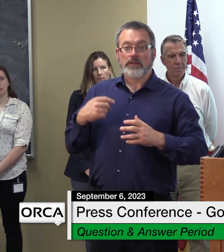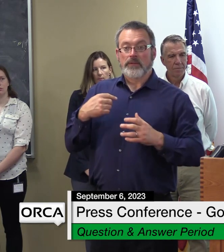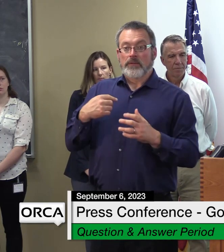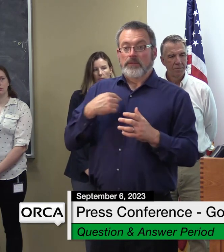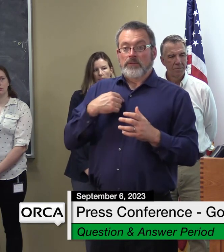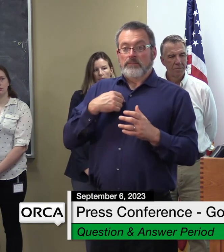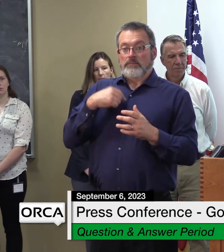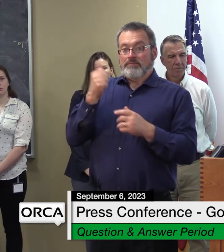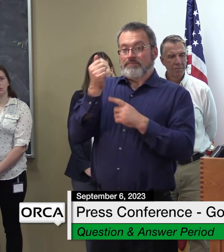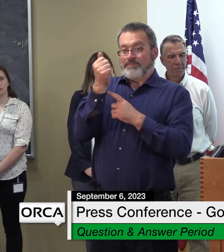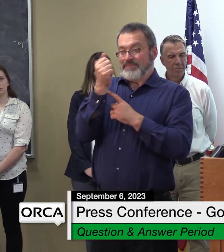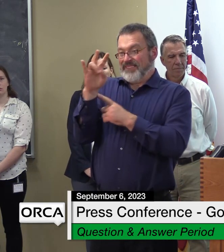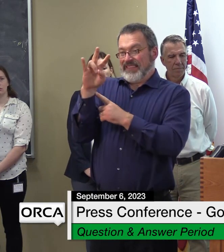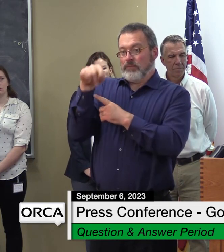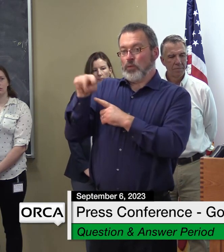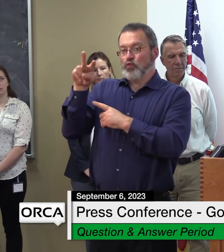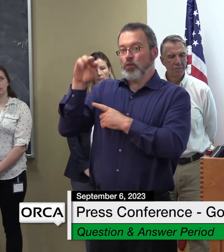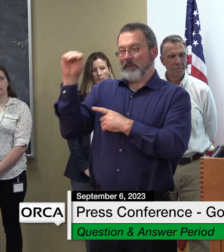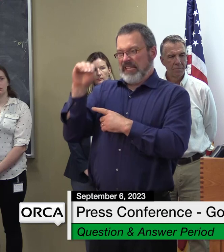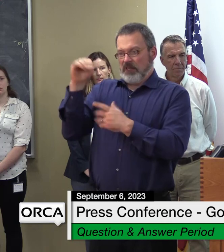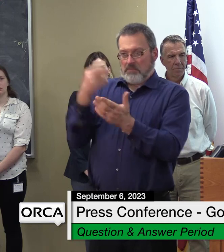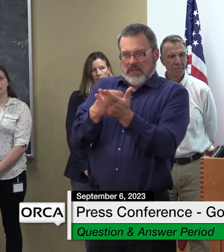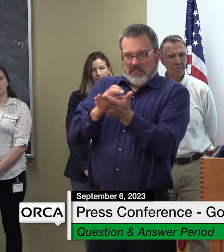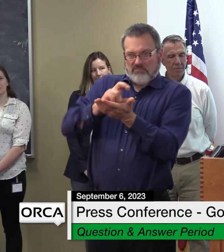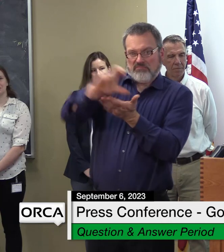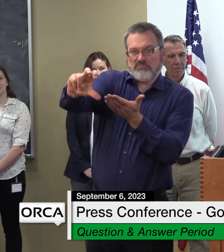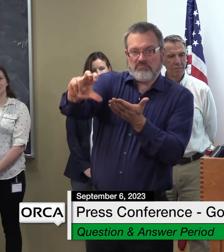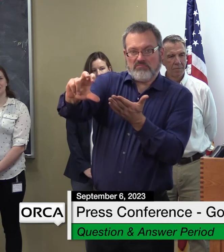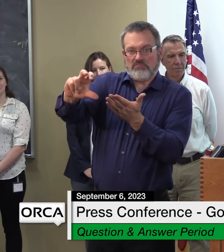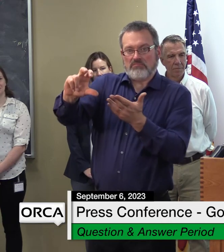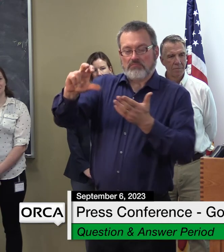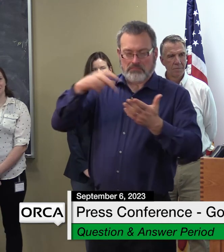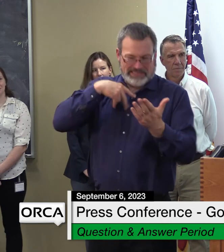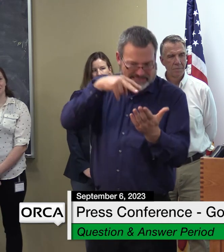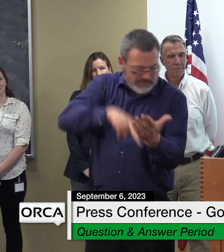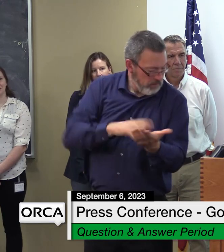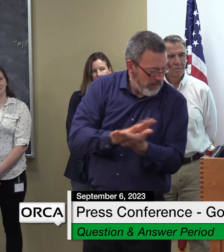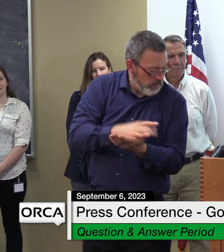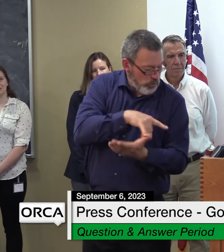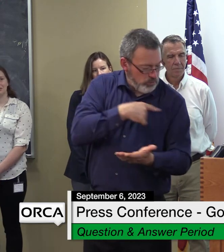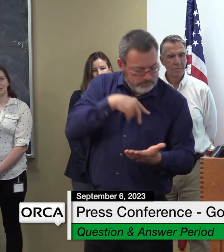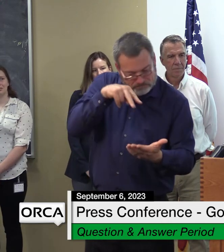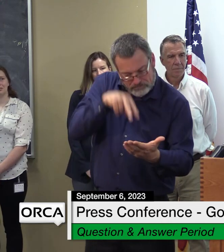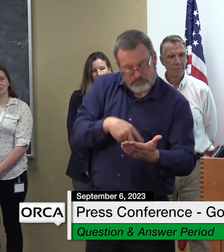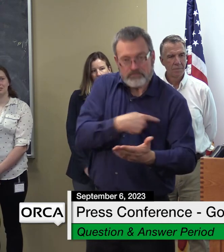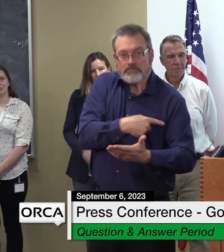$17.2 million. Give me my glasses on if you would.